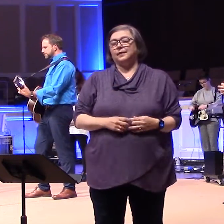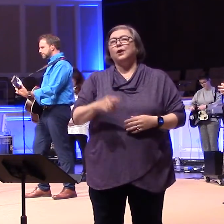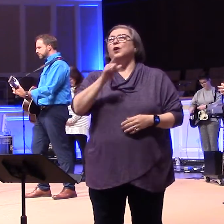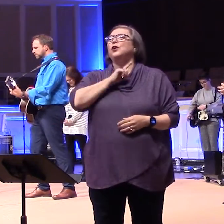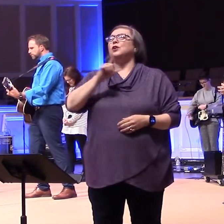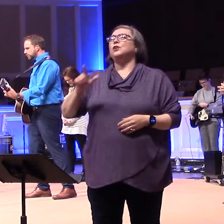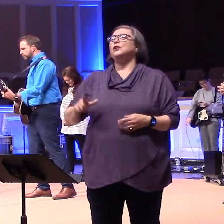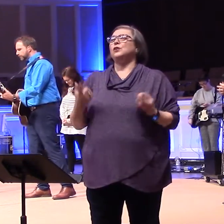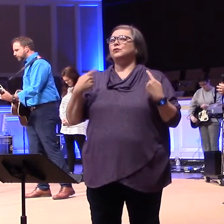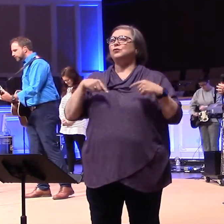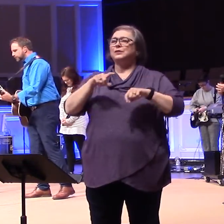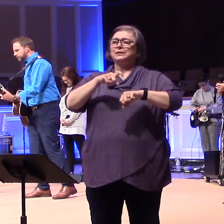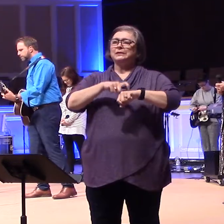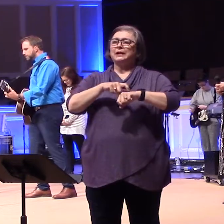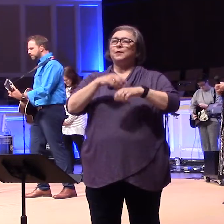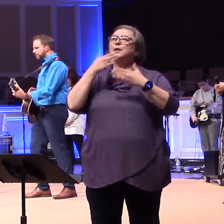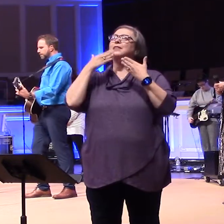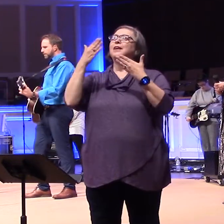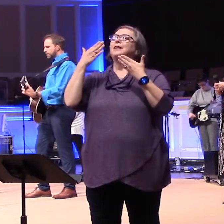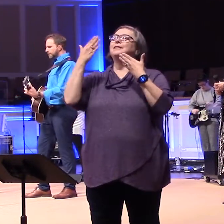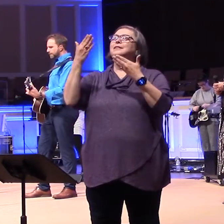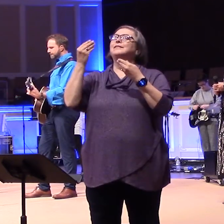Lord, in this time of thanksgiving,